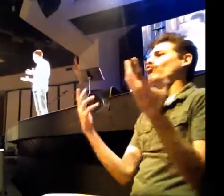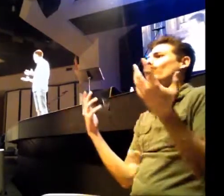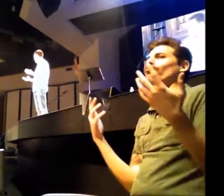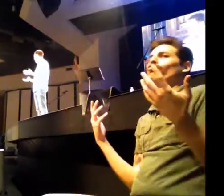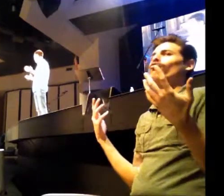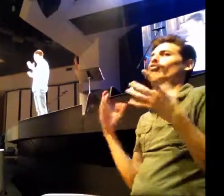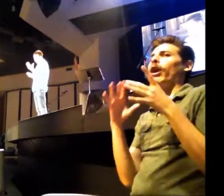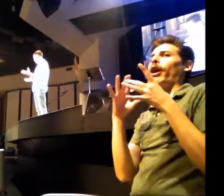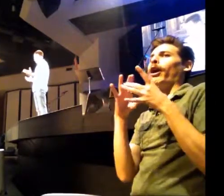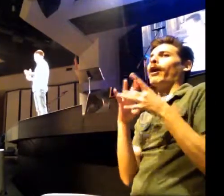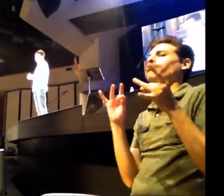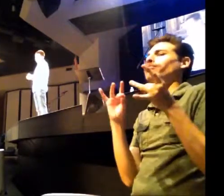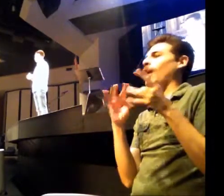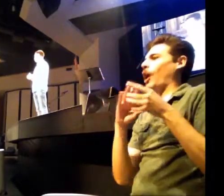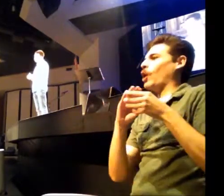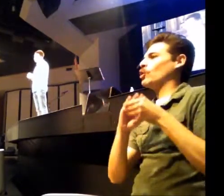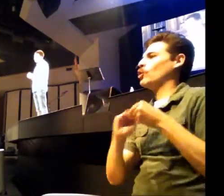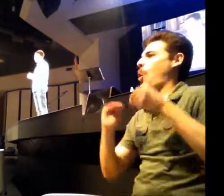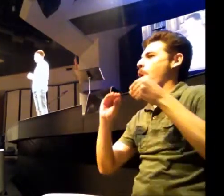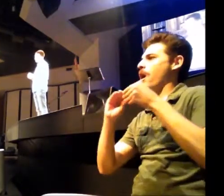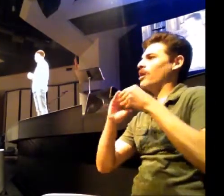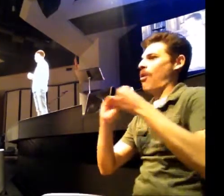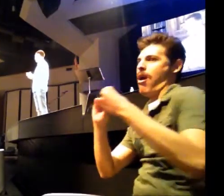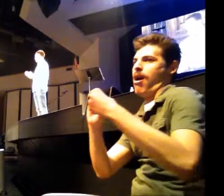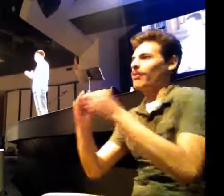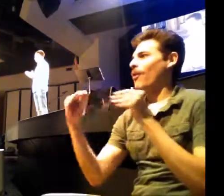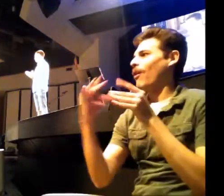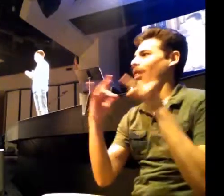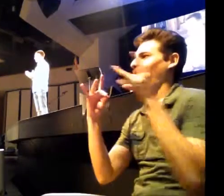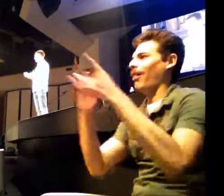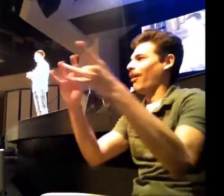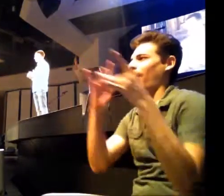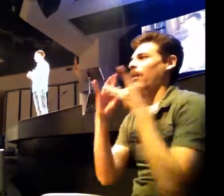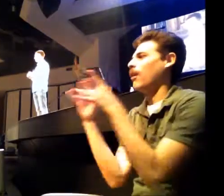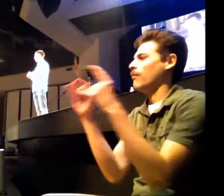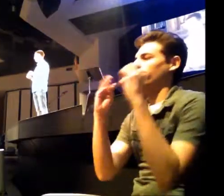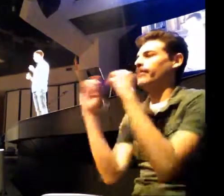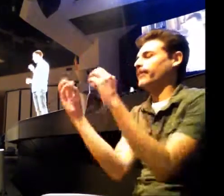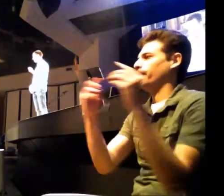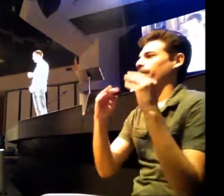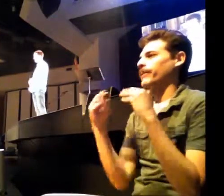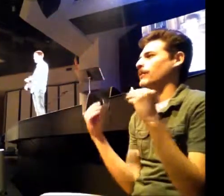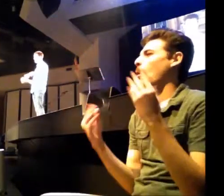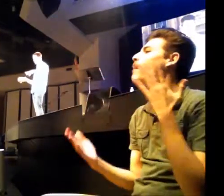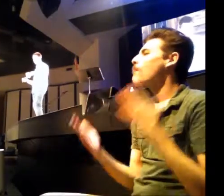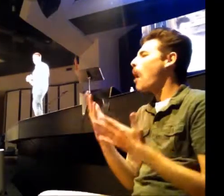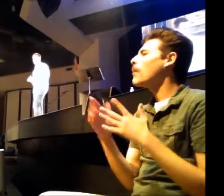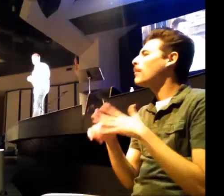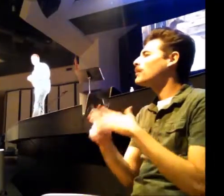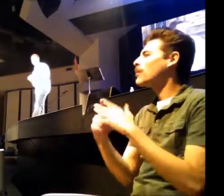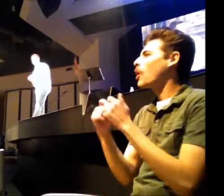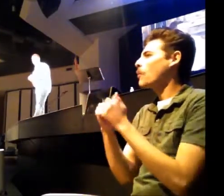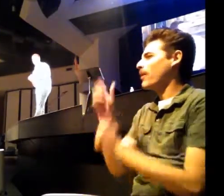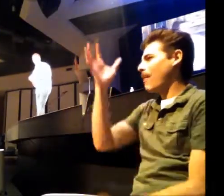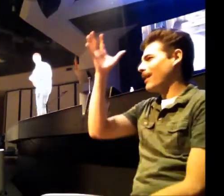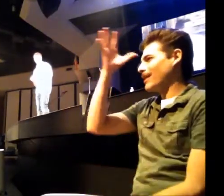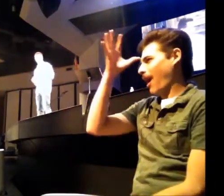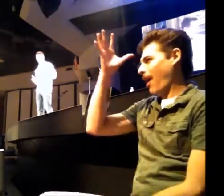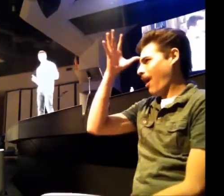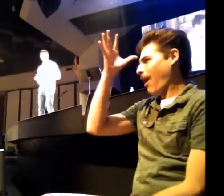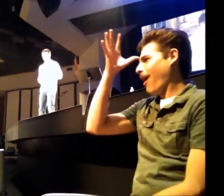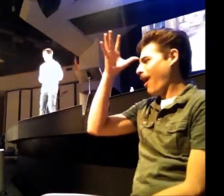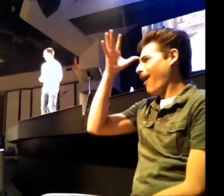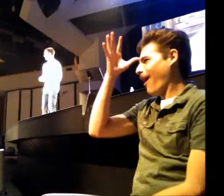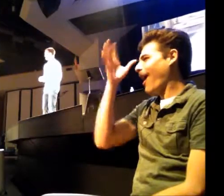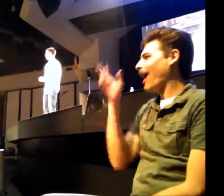If you were there, I promise lots of stories would be shared, and it would probably start with my dad. He'd probably start, especially if you were there, with